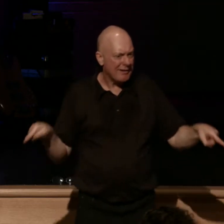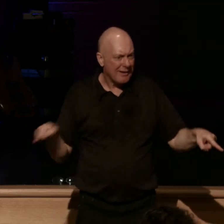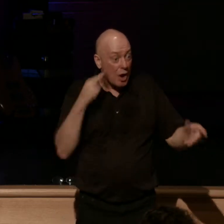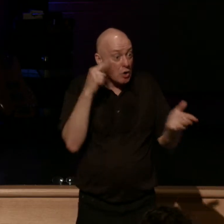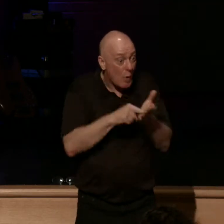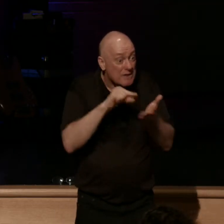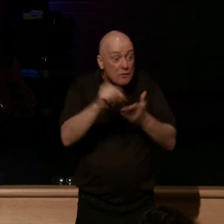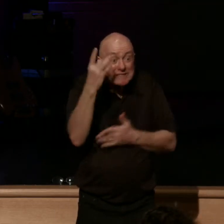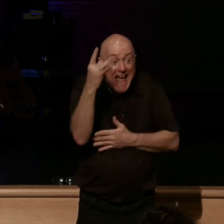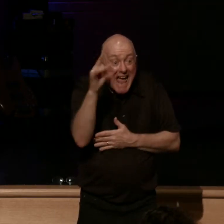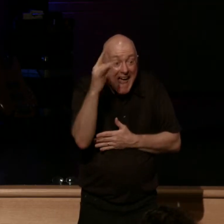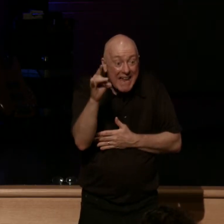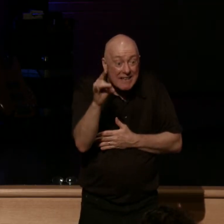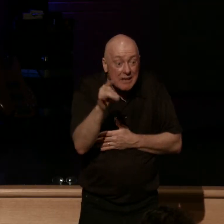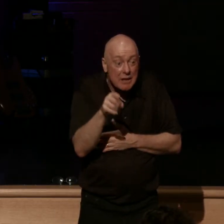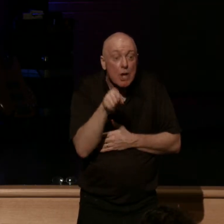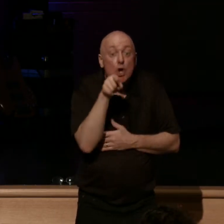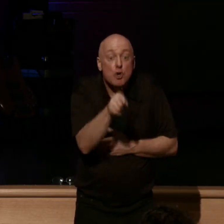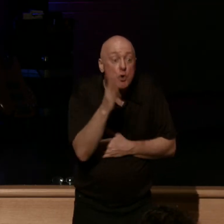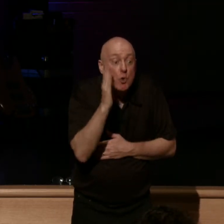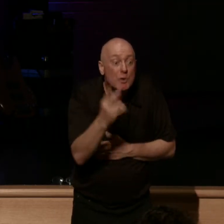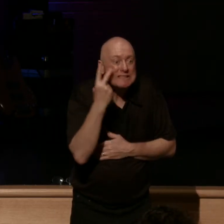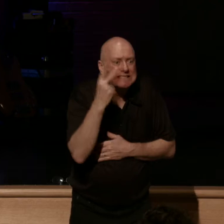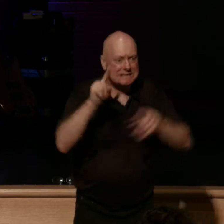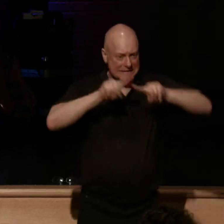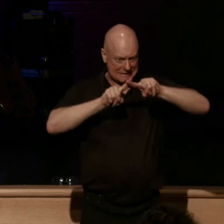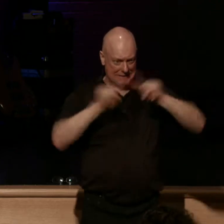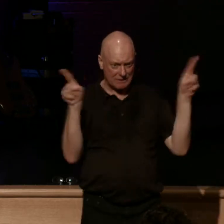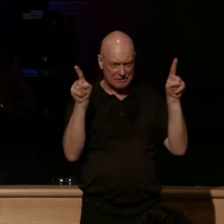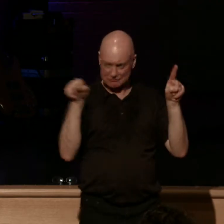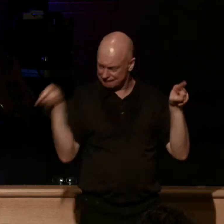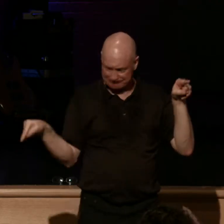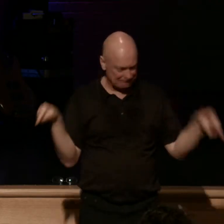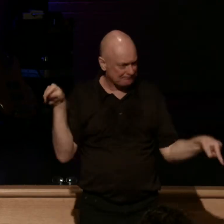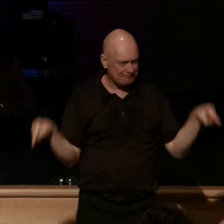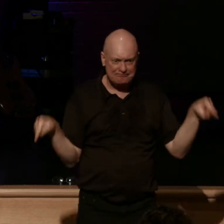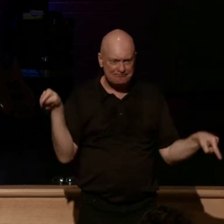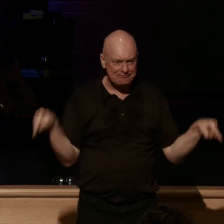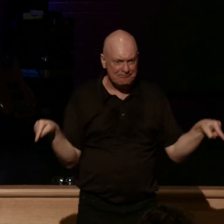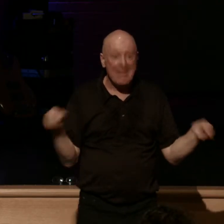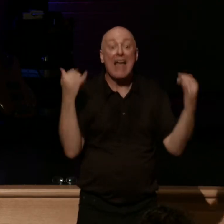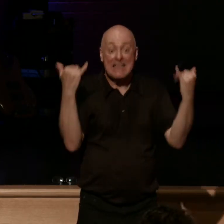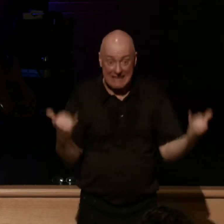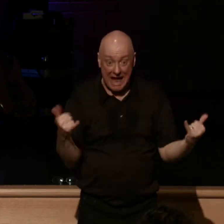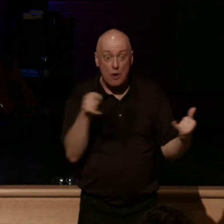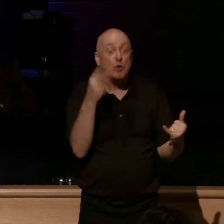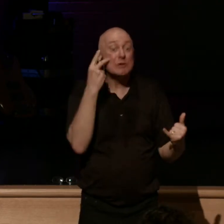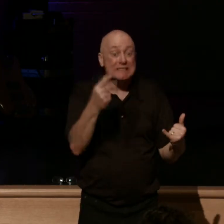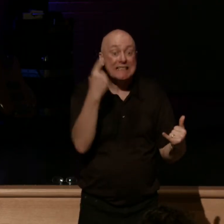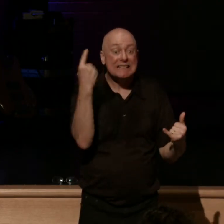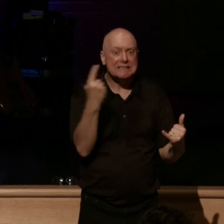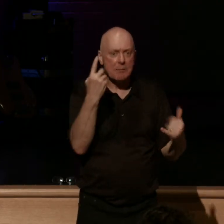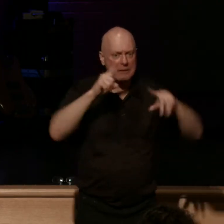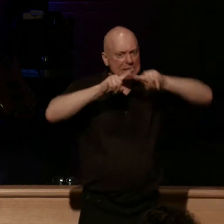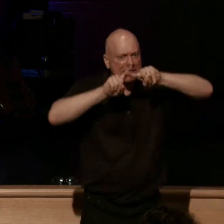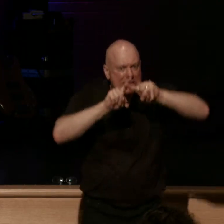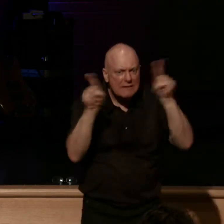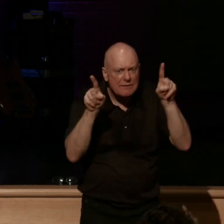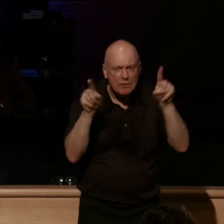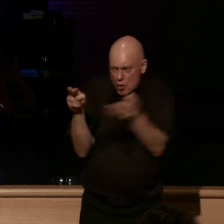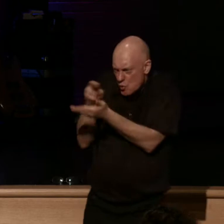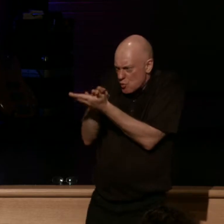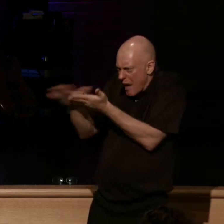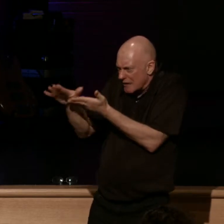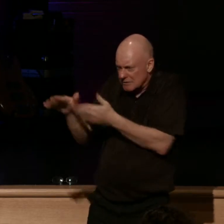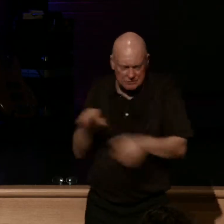in verse 18, once more, you shall see distinction, okay? So now we see something distinct between the righteous